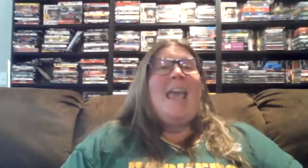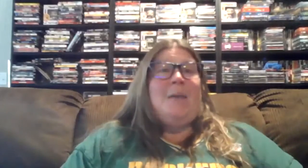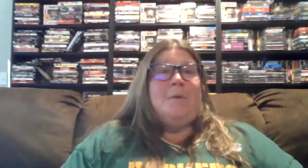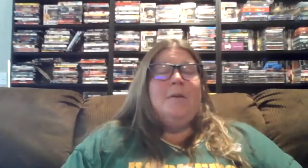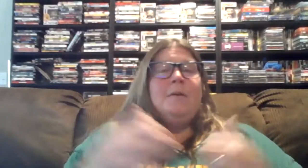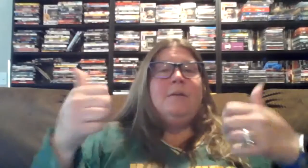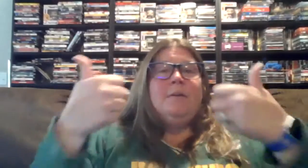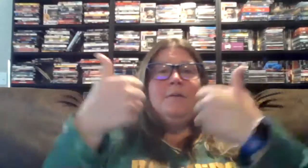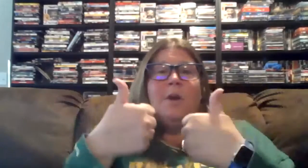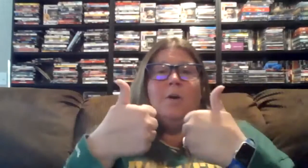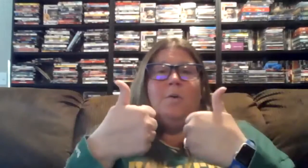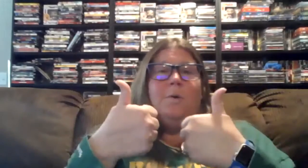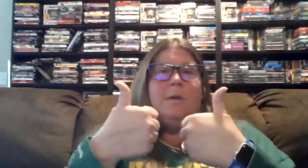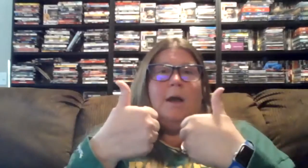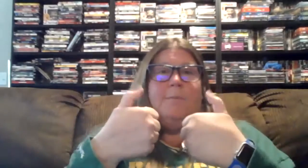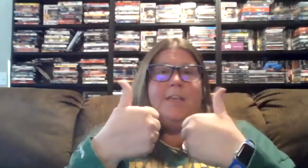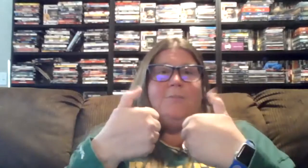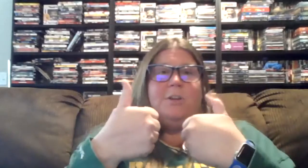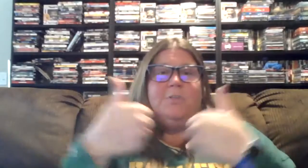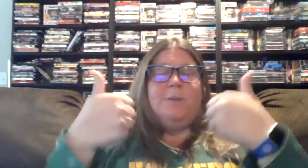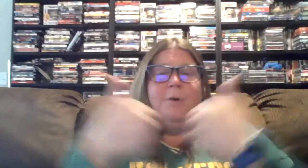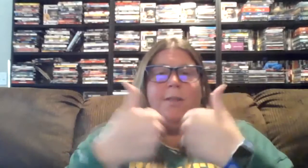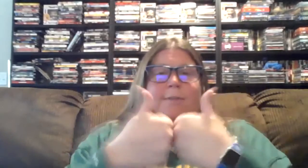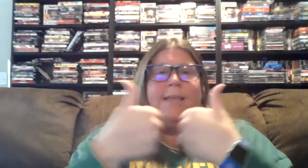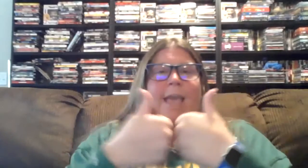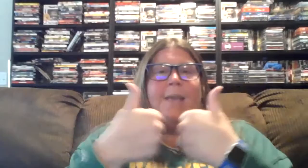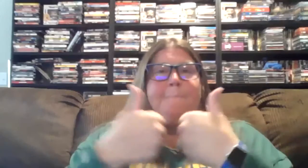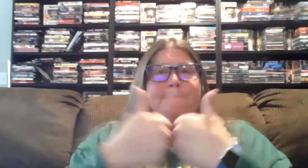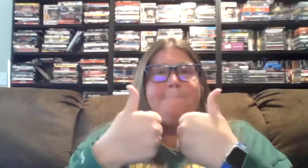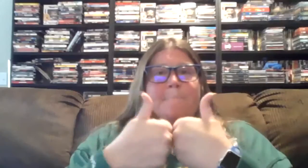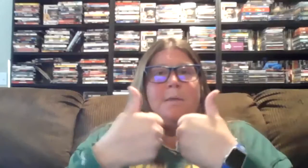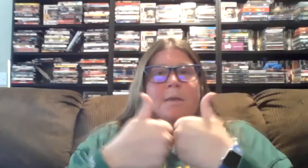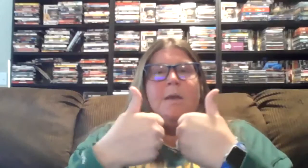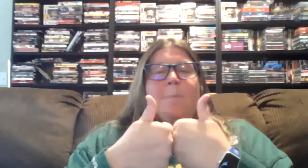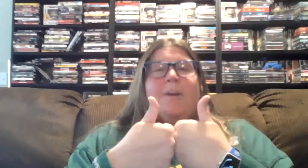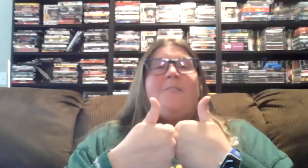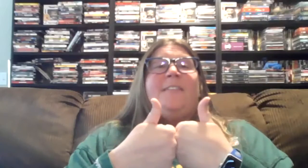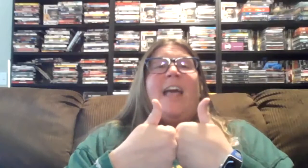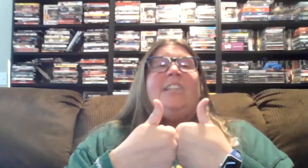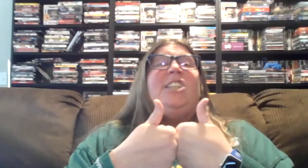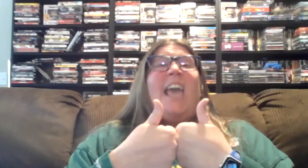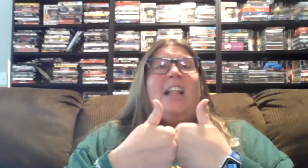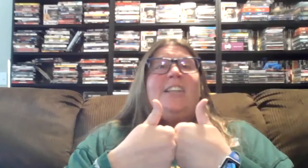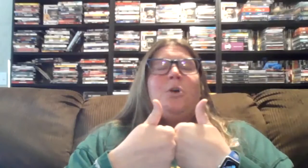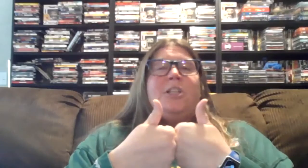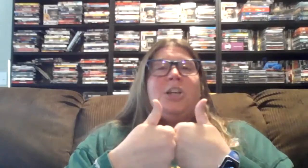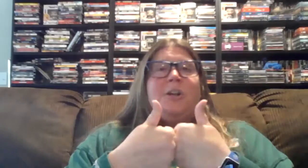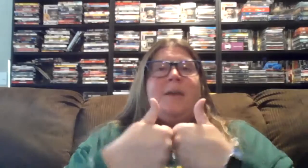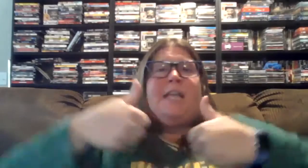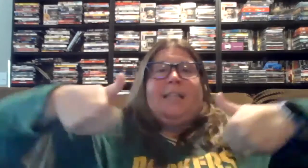Game. So think of your two components, game. But if it's like a challenge or a tournament, it's like